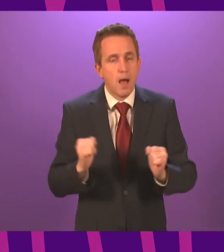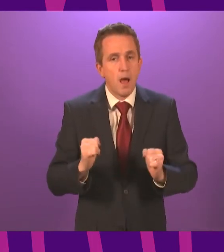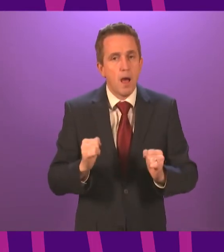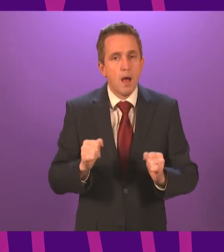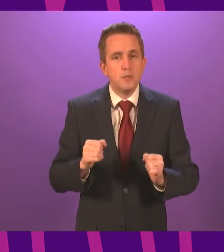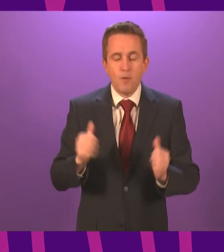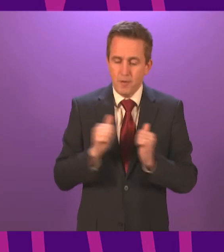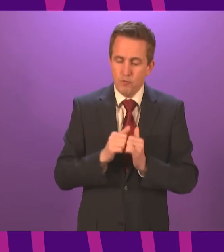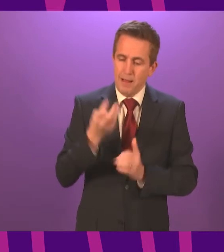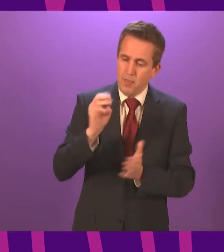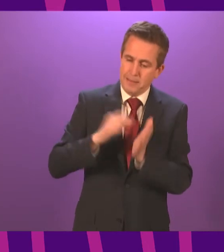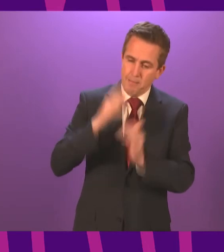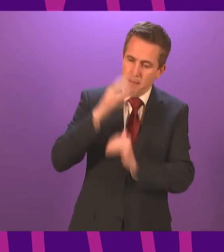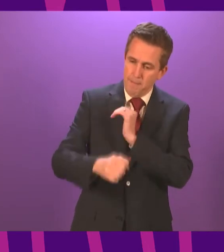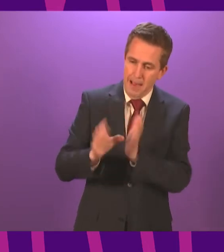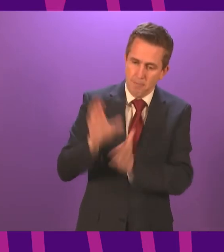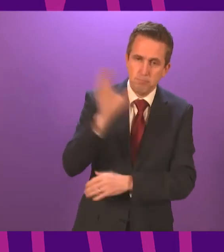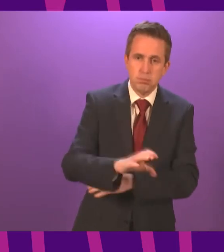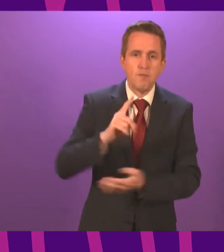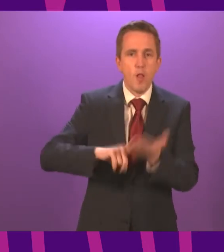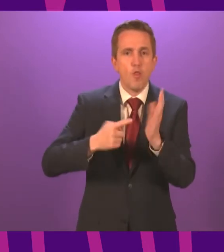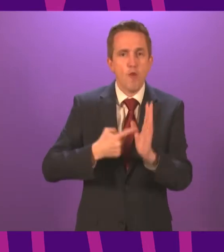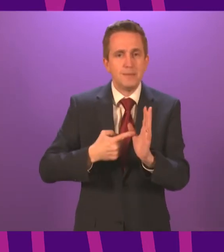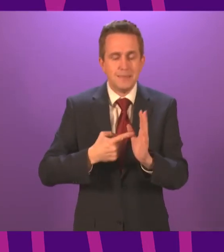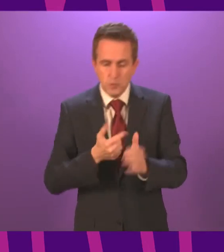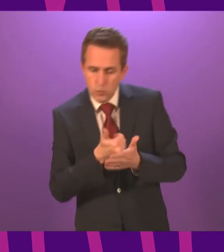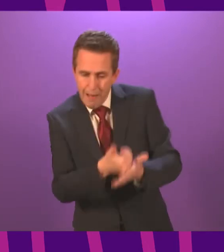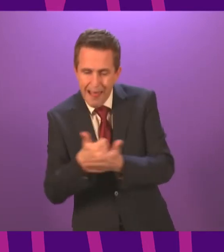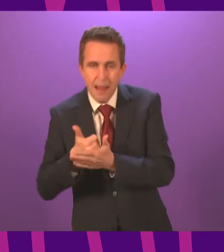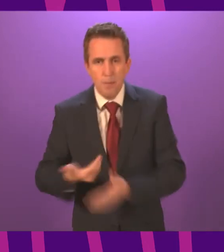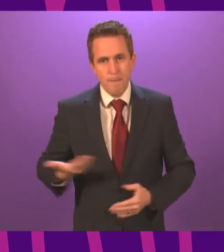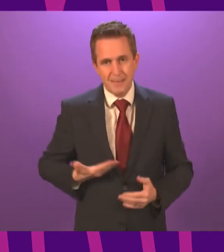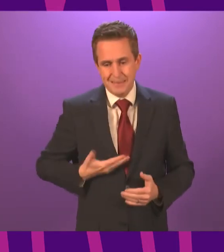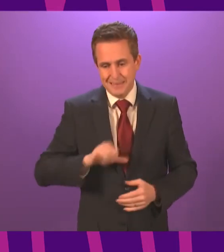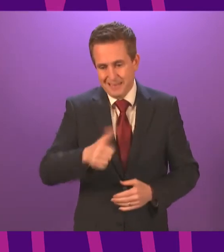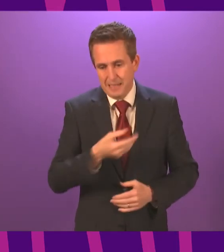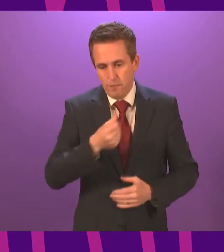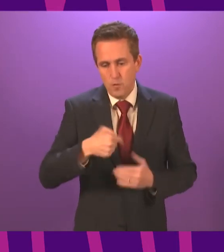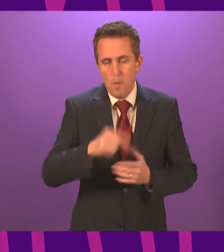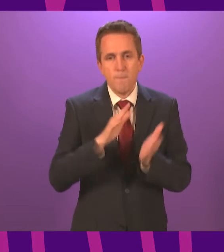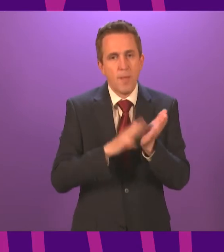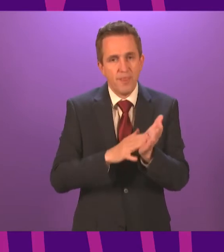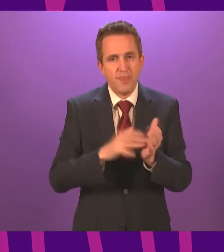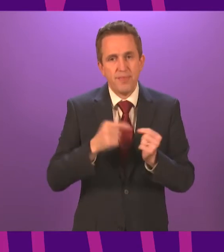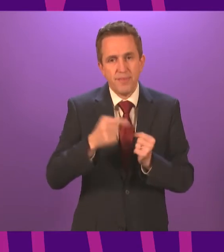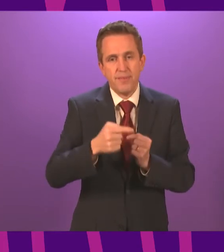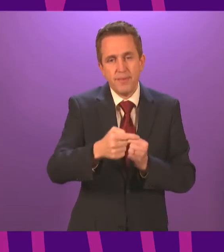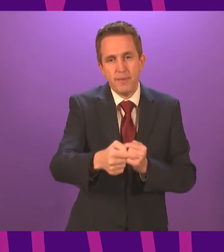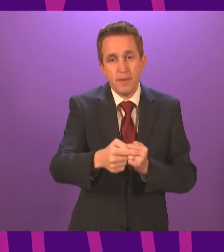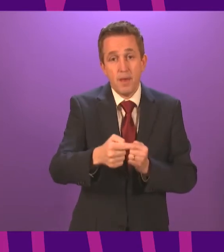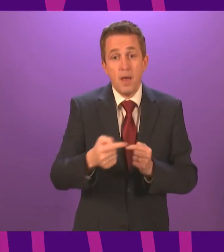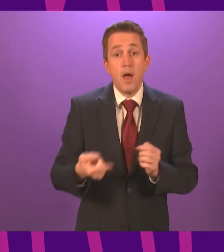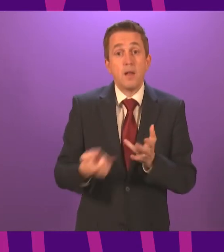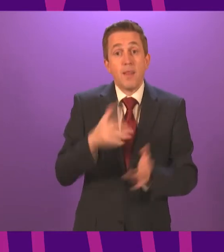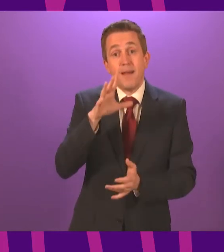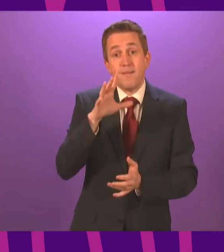£30 million available to local authorities to support businesses over the coming months. And we're also setting aside additional funding worth up to